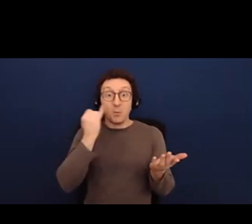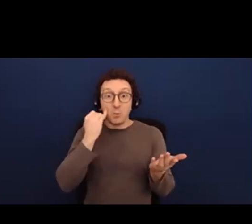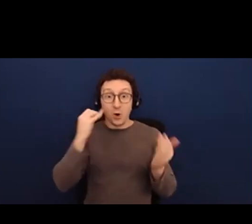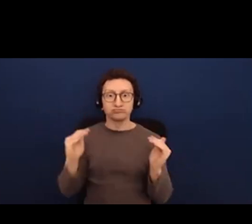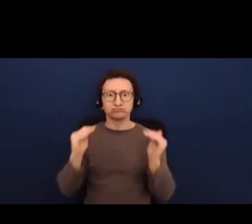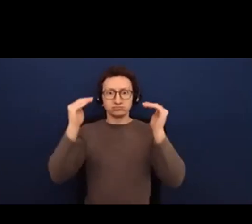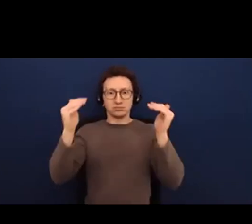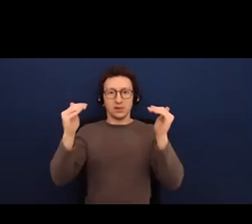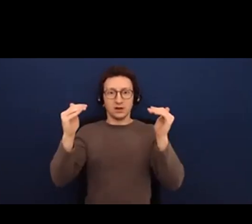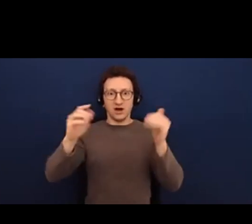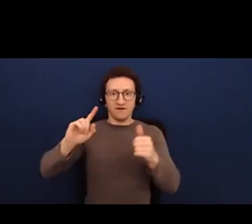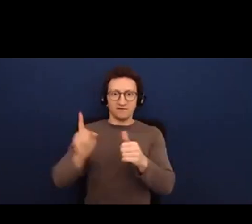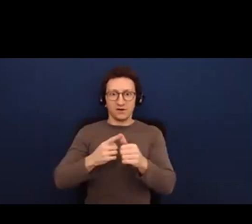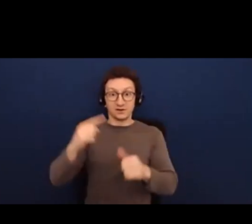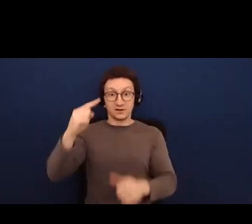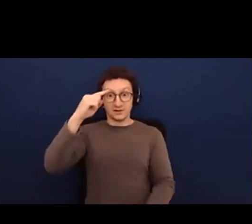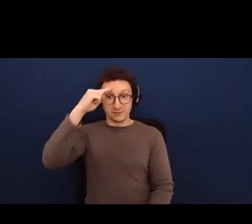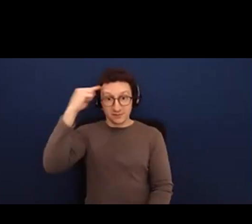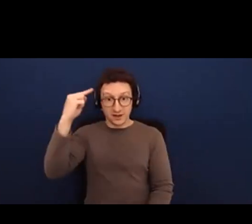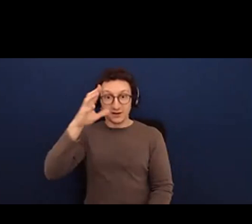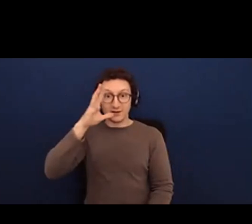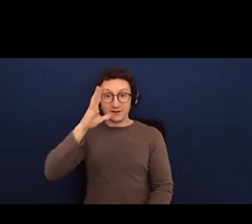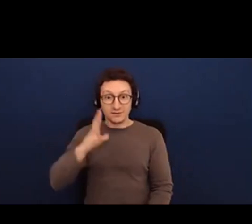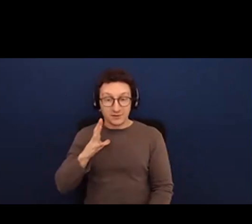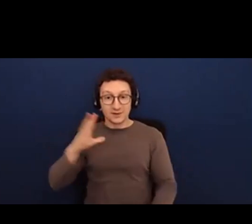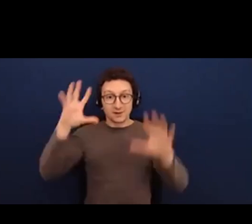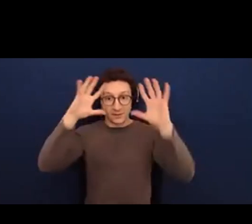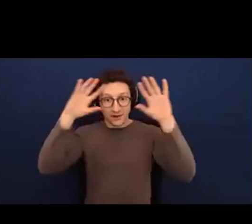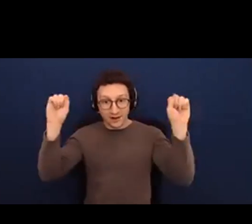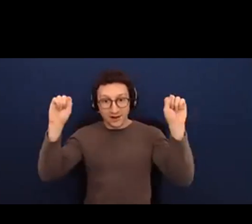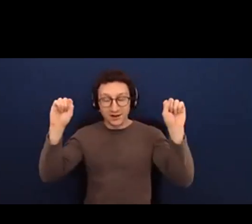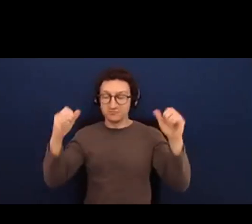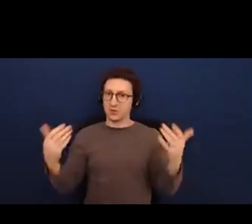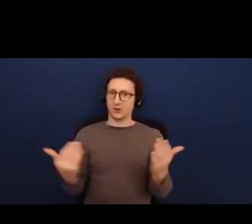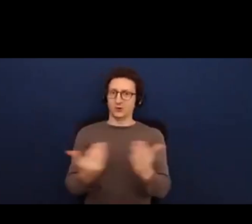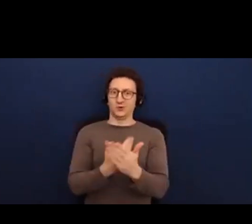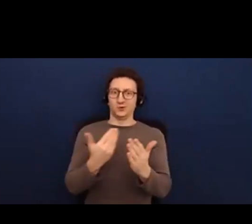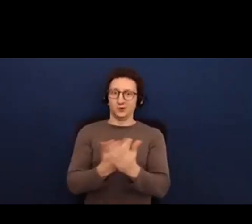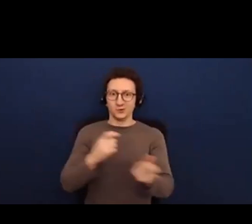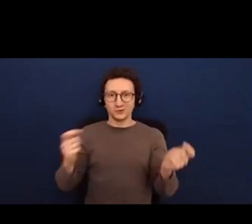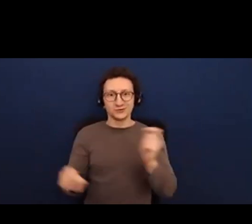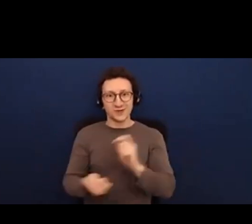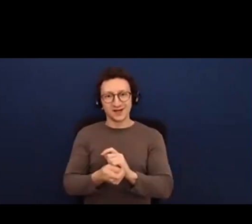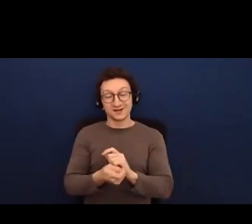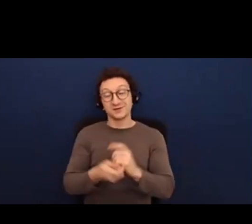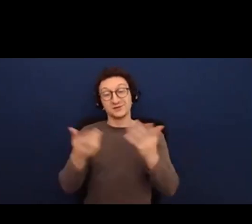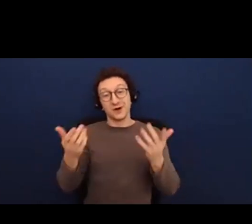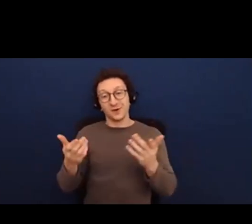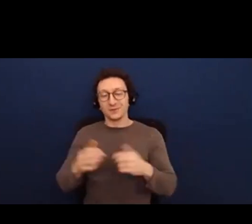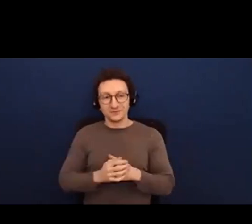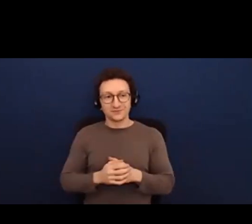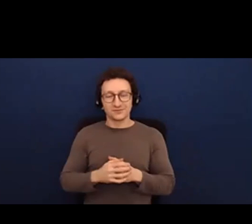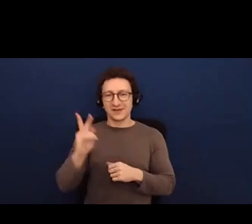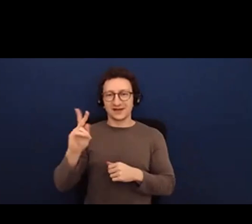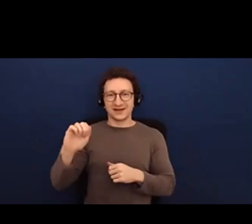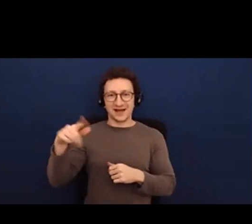so Kaplan's words are very, very fitting. And what he says is the following. David, can I